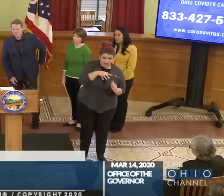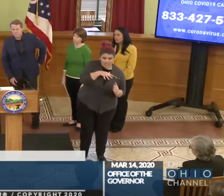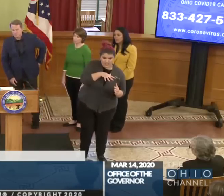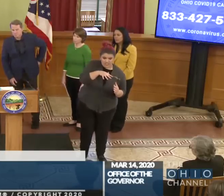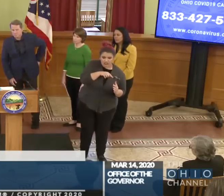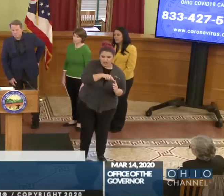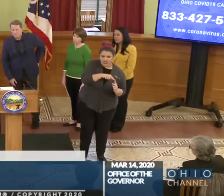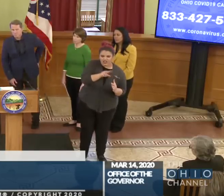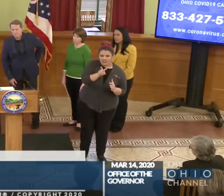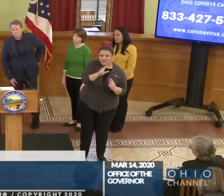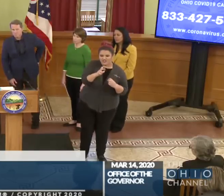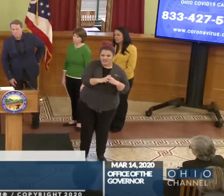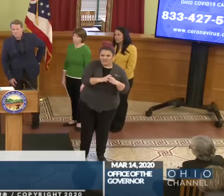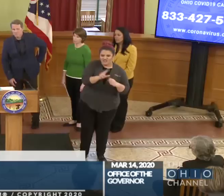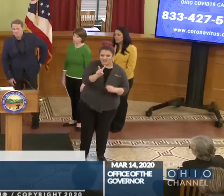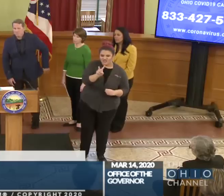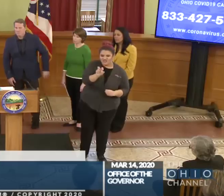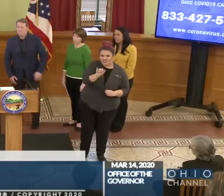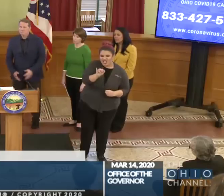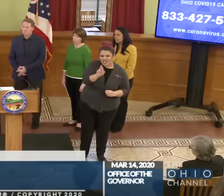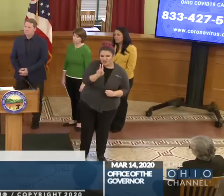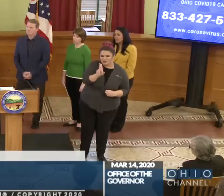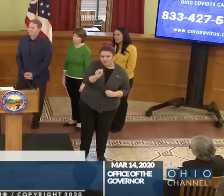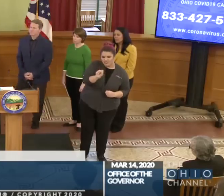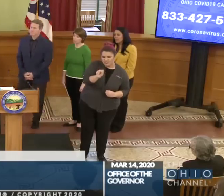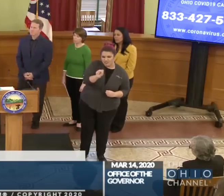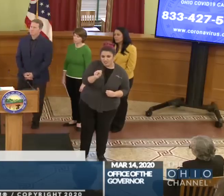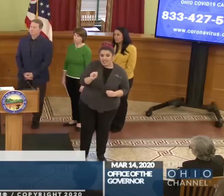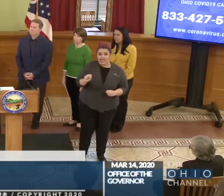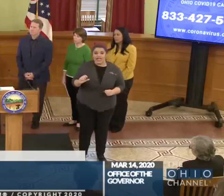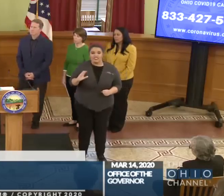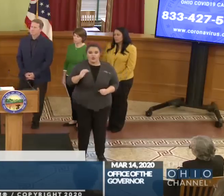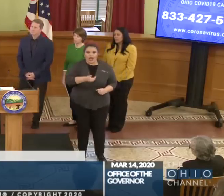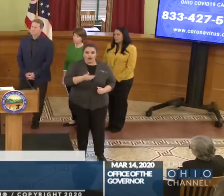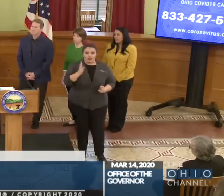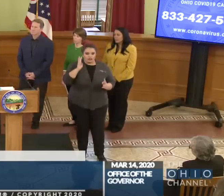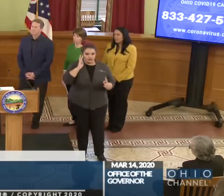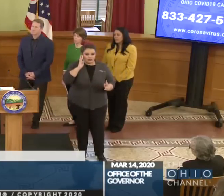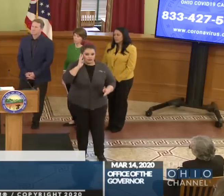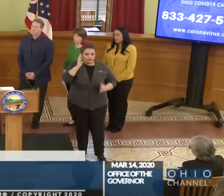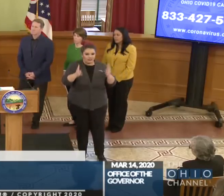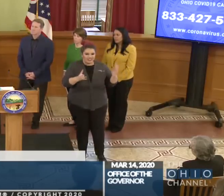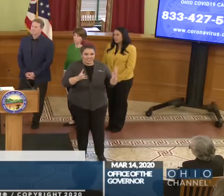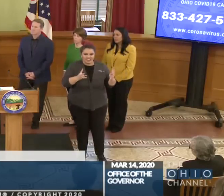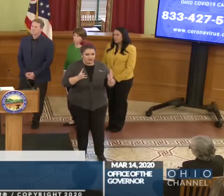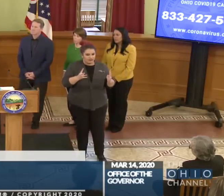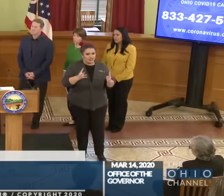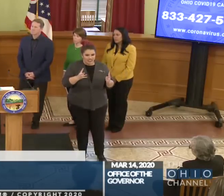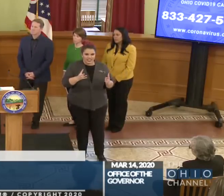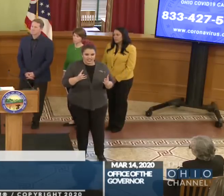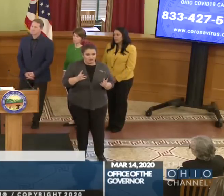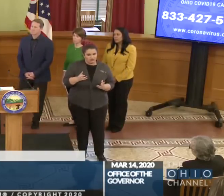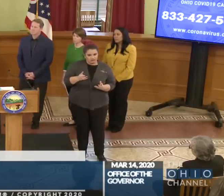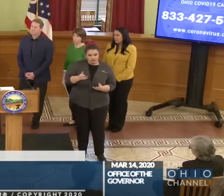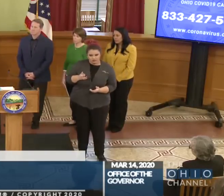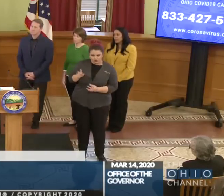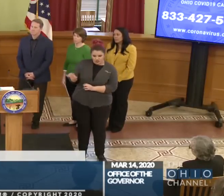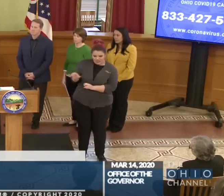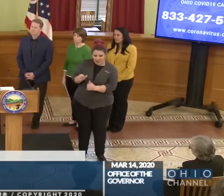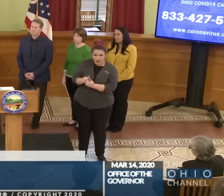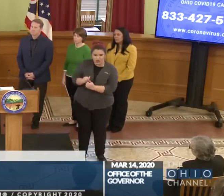I think it's sort of like that wartime ingenuity. It's a silent enemy, but it's one we have in common. We have it in